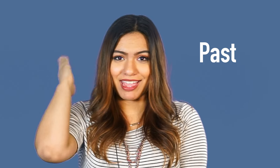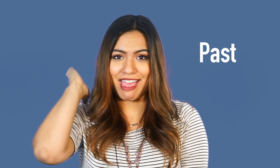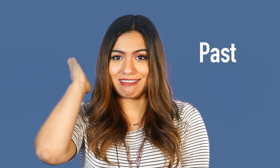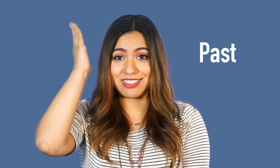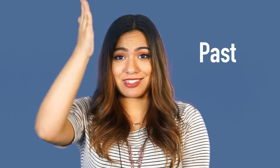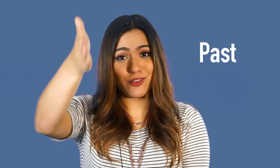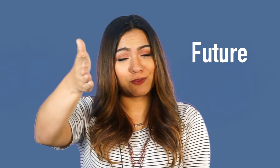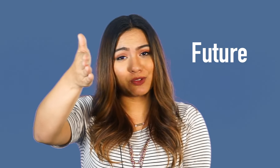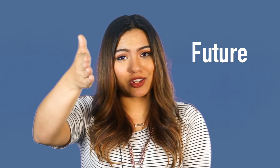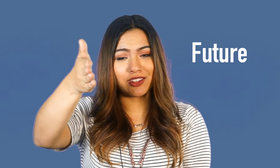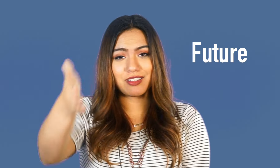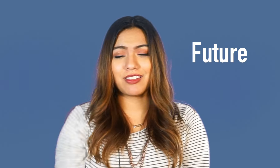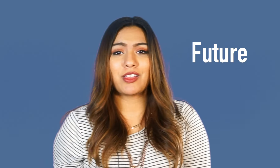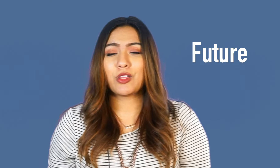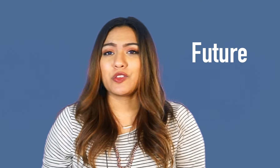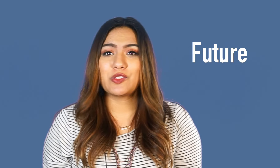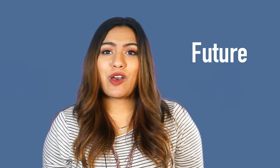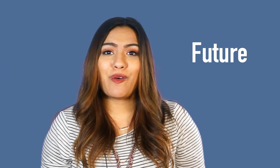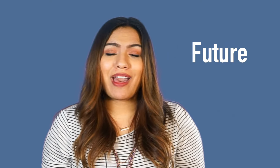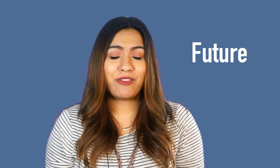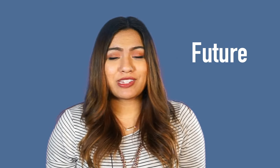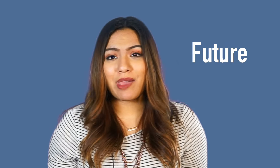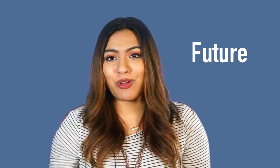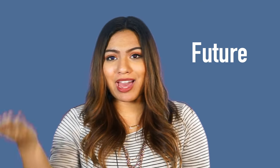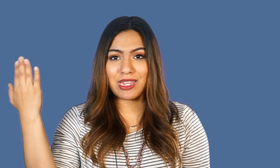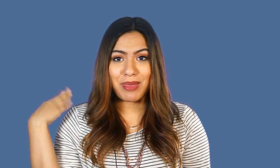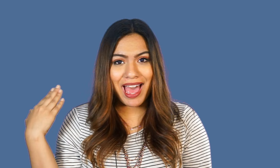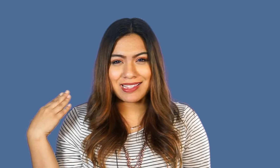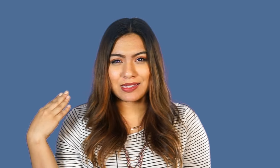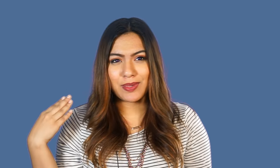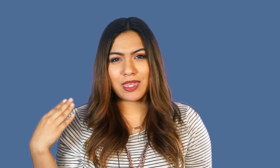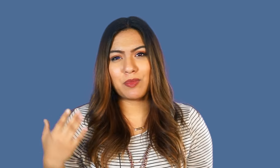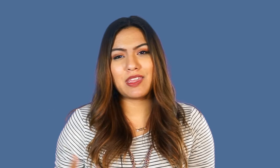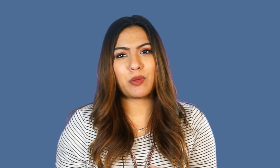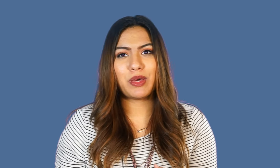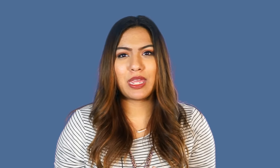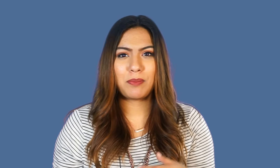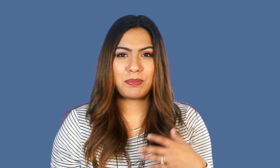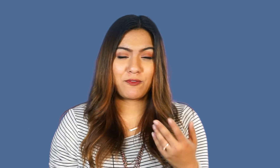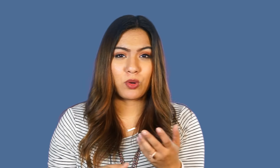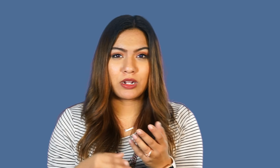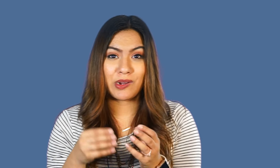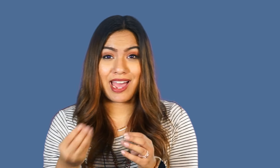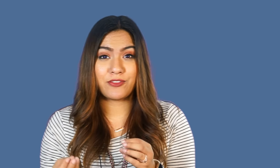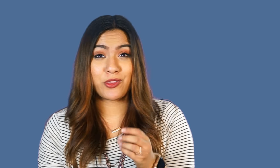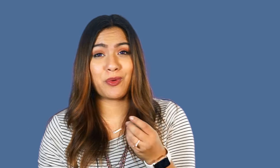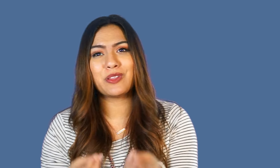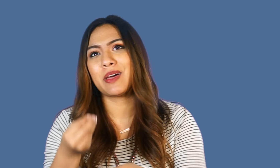and this is future. So every time we're adding past, we can either put it before or after the word that we're